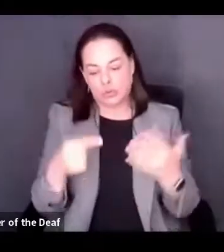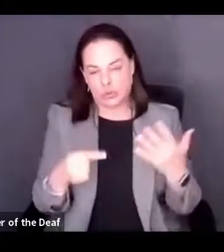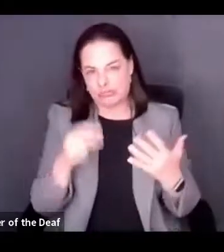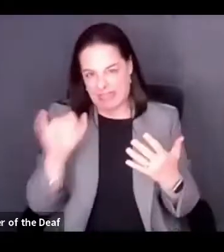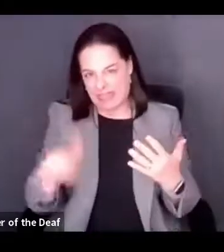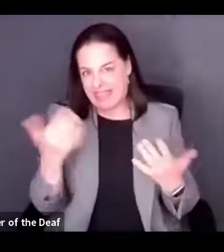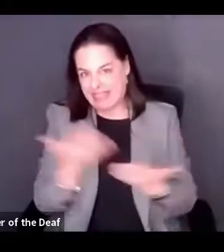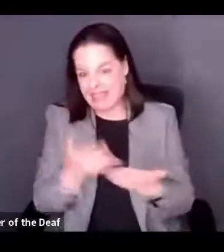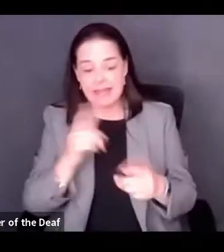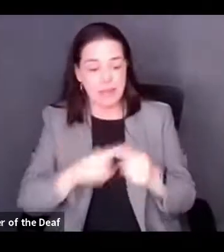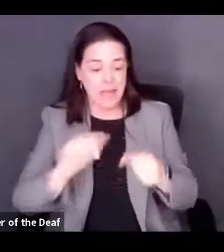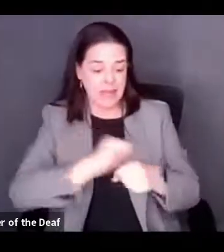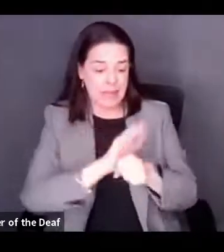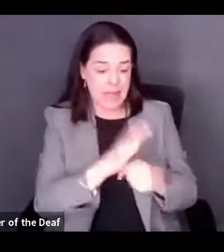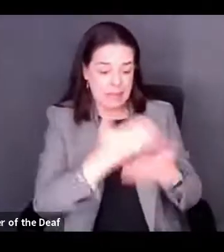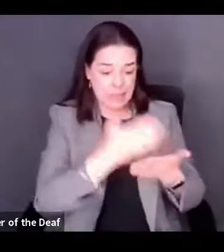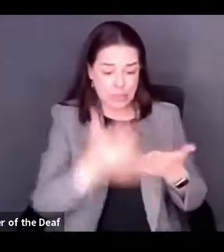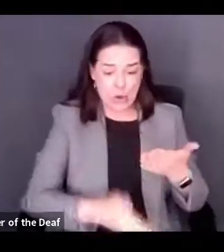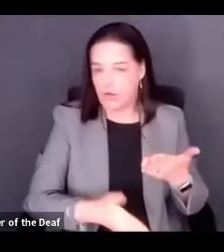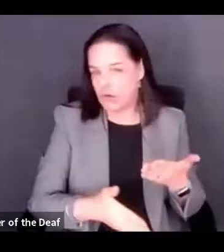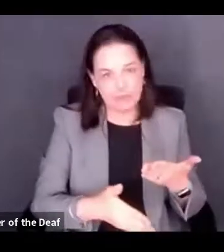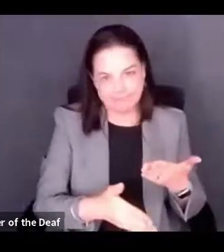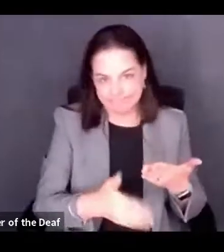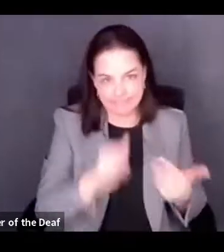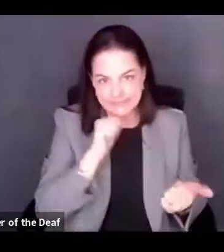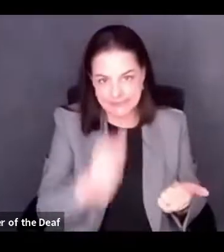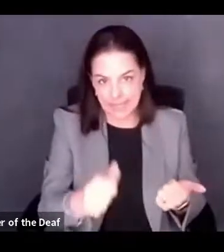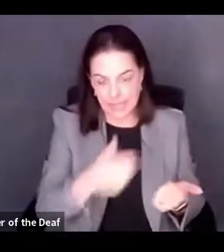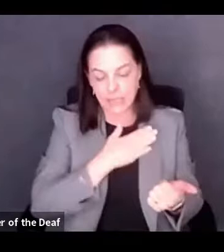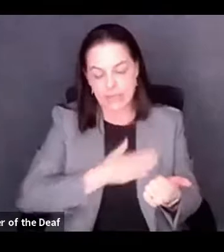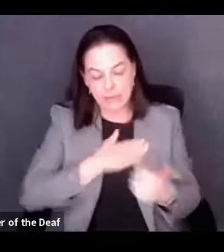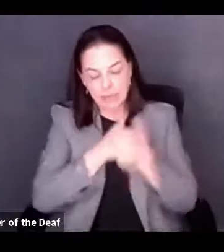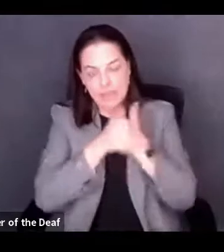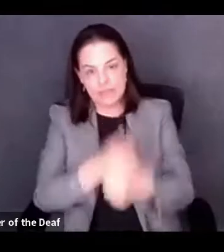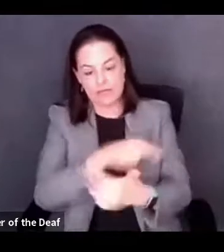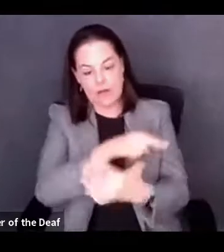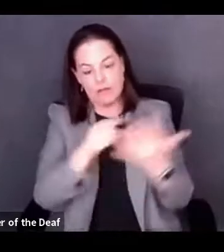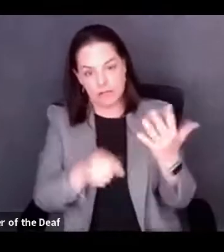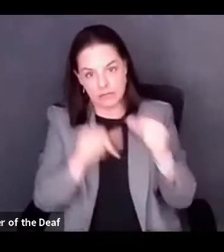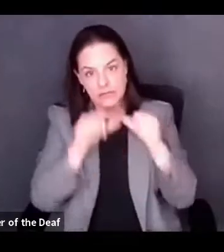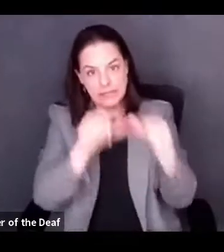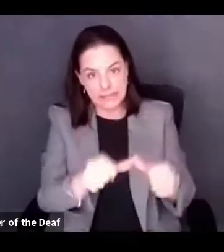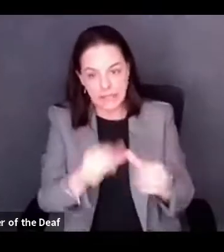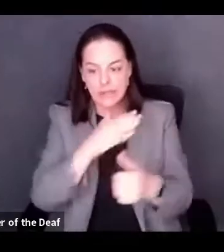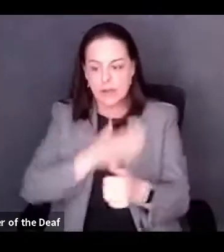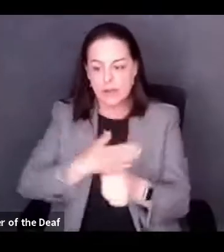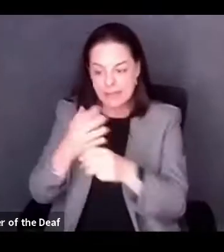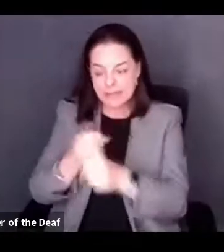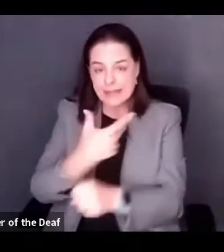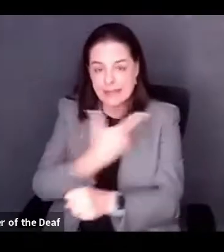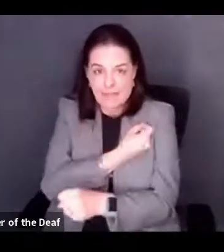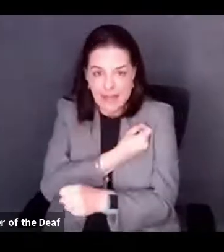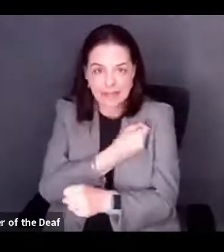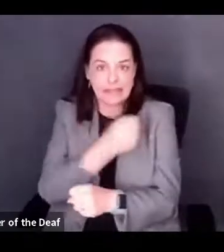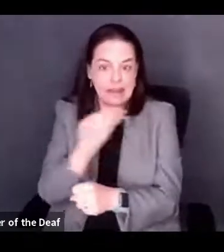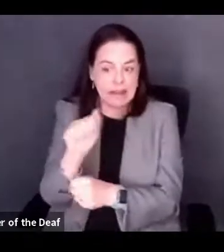does it mean that the pandemic's over. Again, continue to follow those 5 core actions. Please get vaccinated as soon as you can, and that way we can